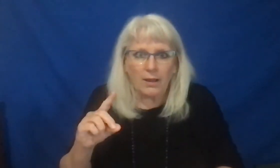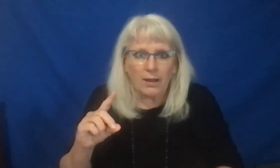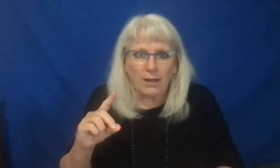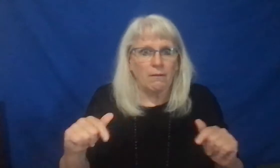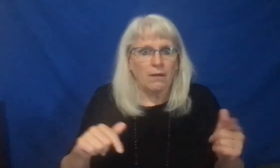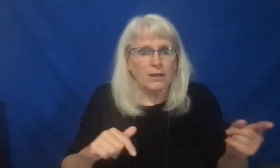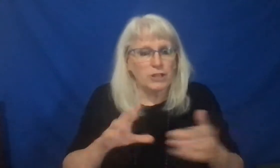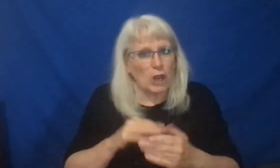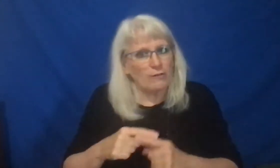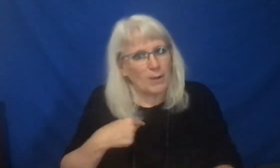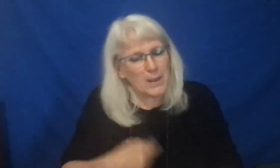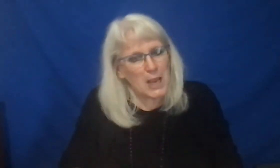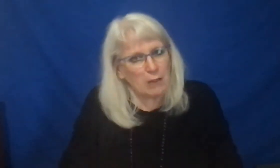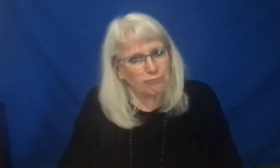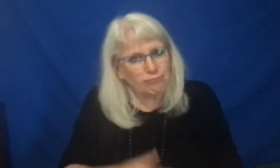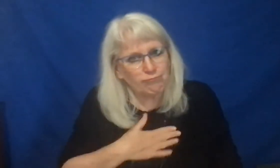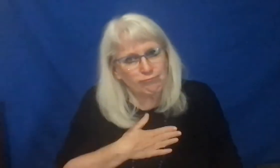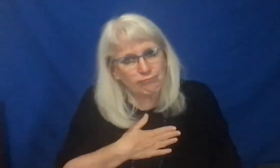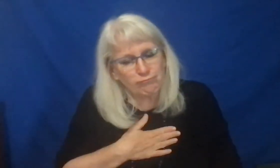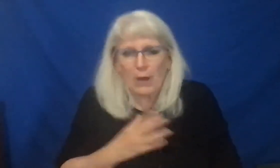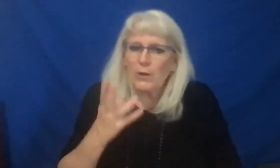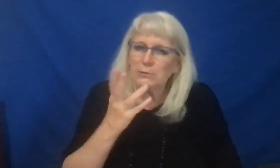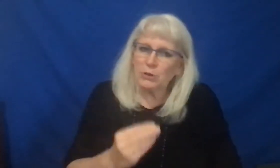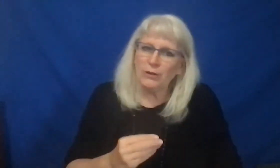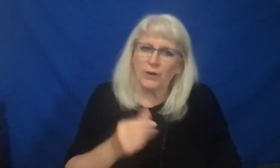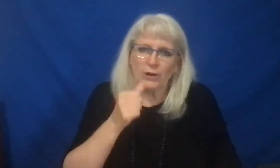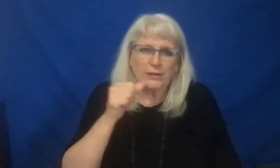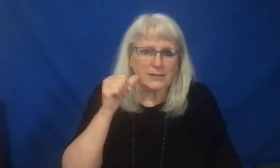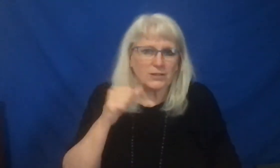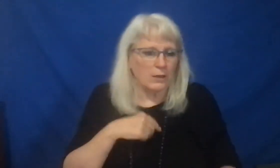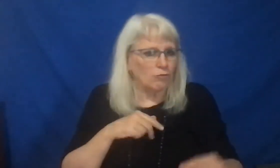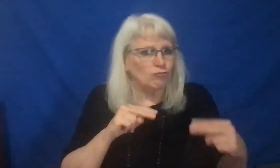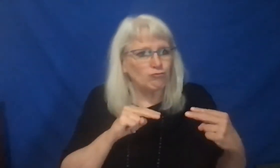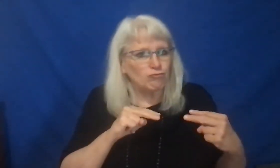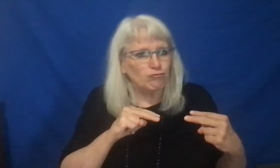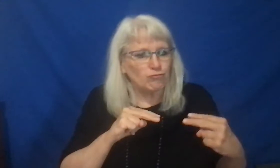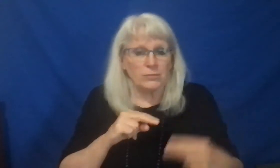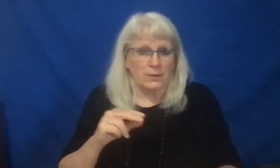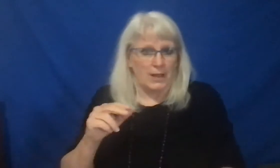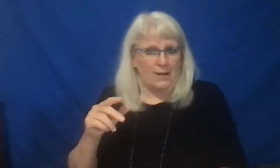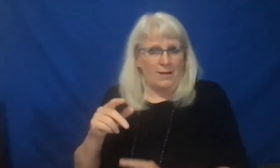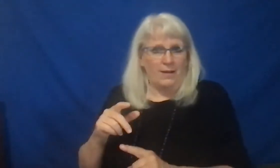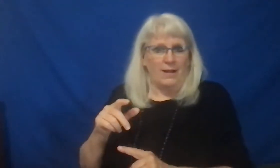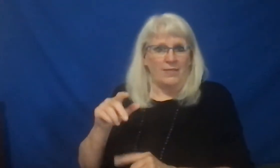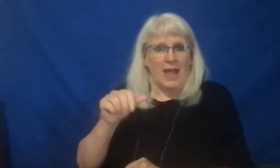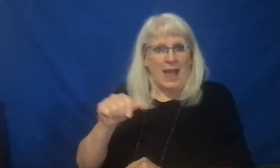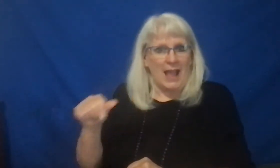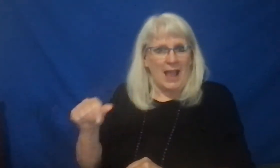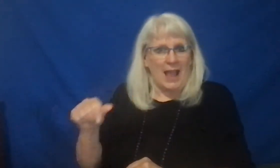it was a really beautiful moment that we had together this weekend. You guys brought the innocence back into the lives of